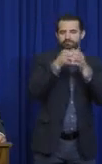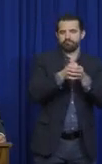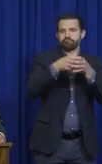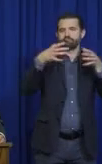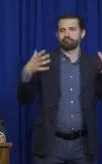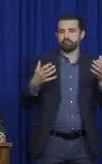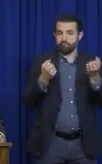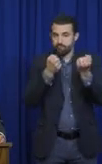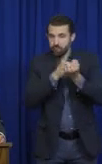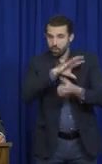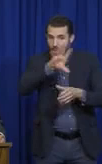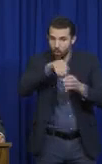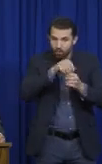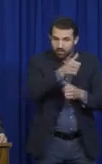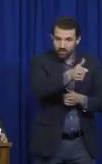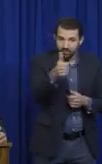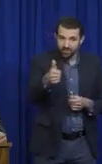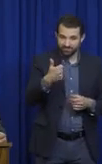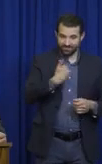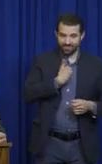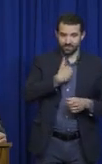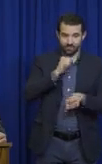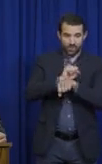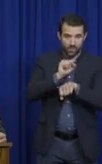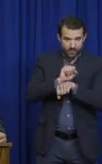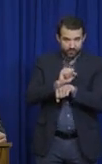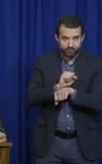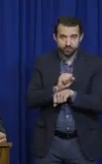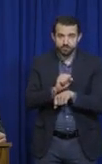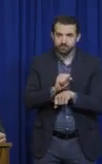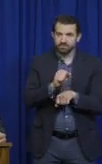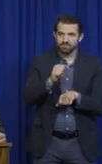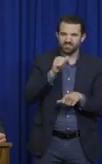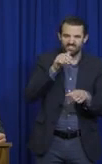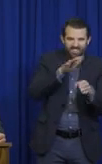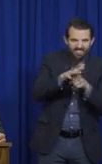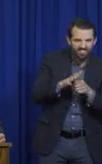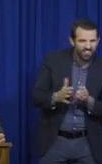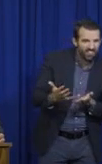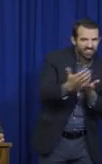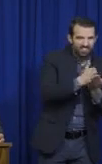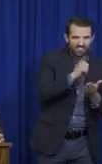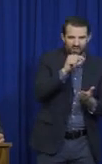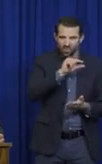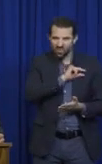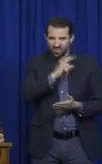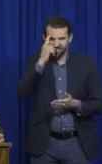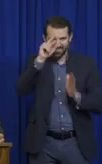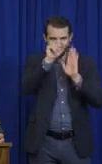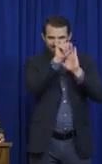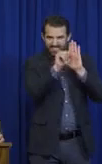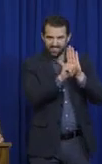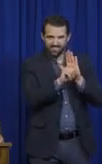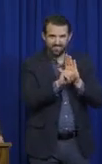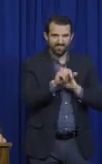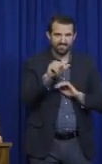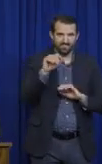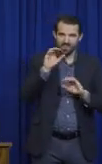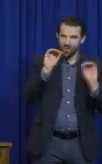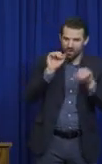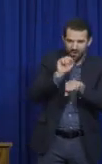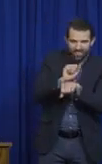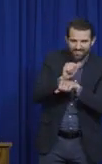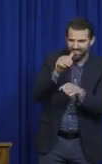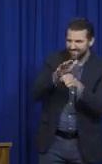self-employed, those who do not have enough earnings to qualify for state unemployment insurance, and people who are unable